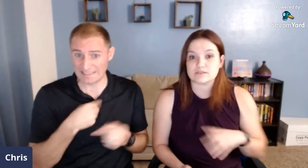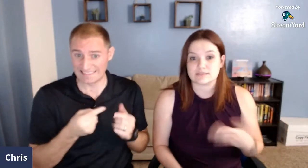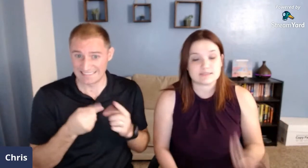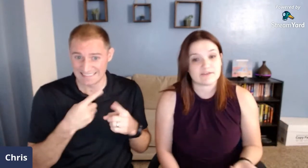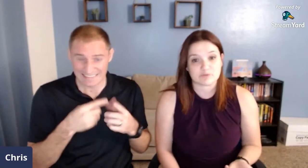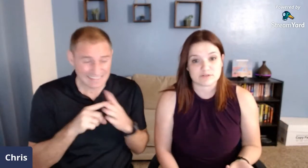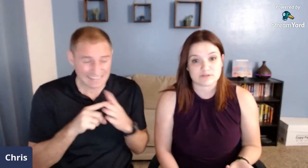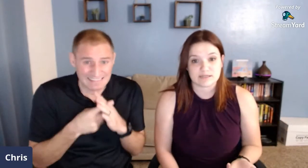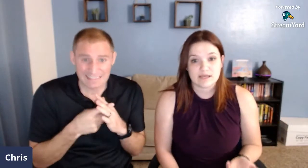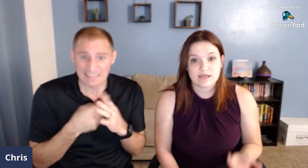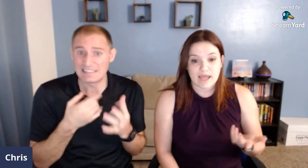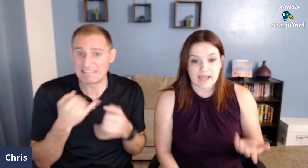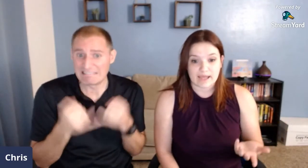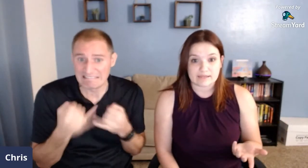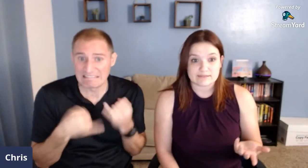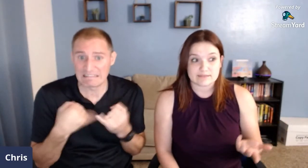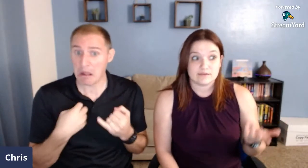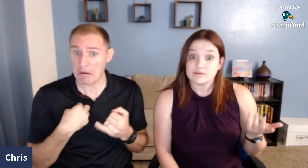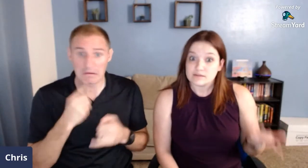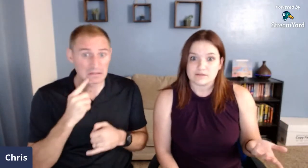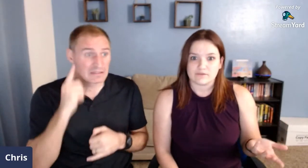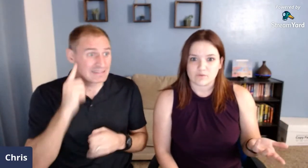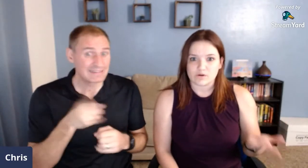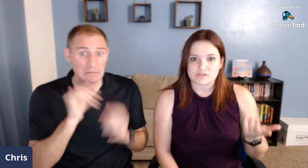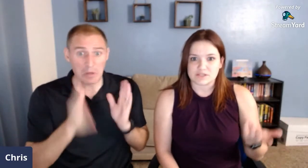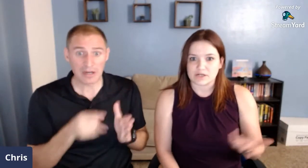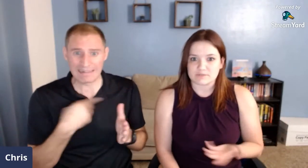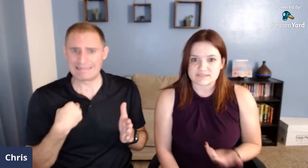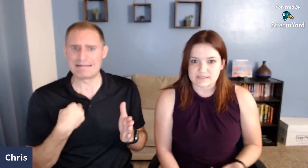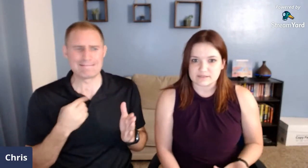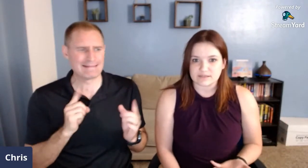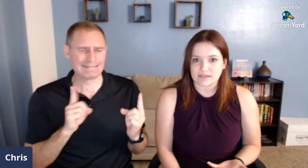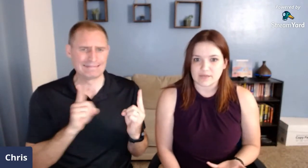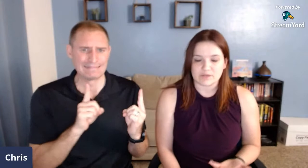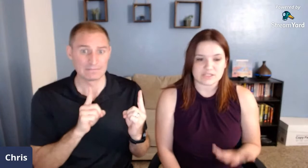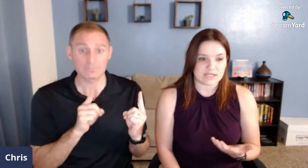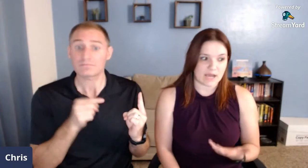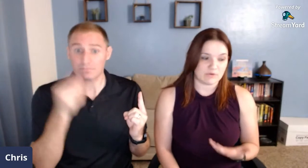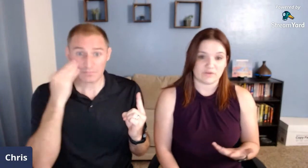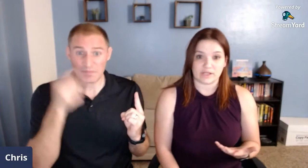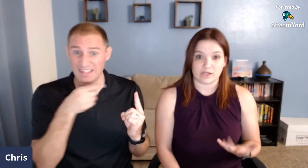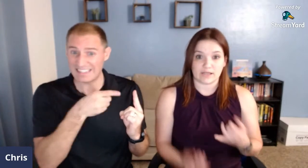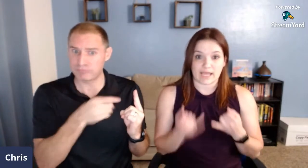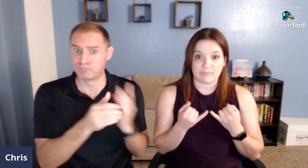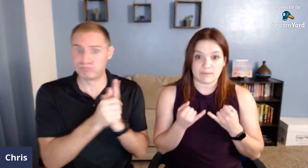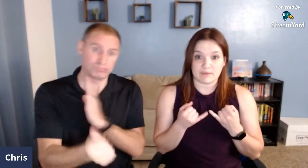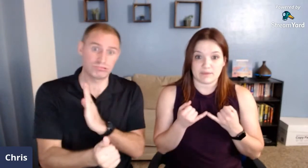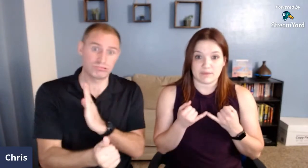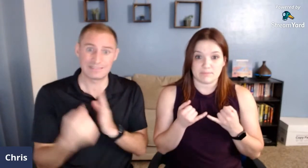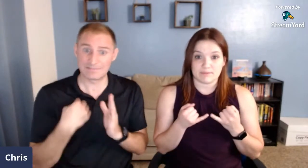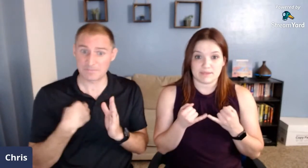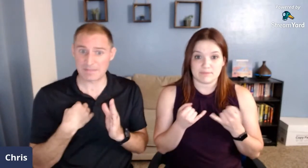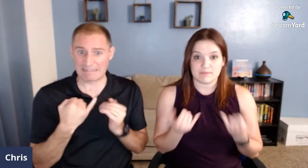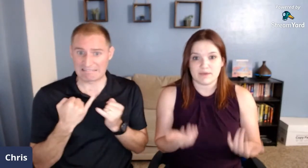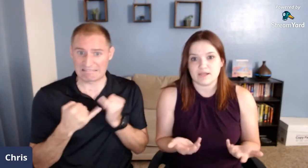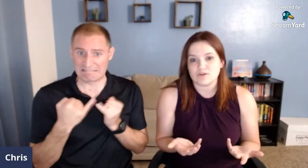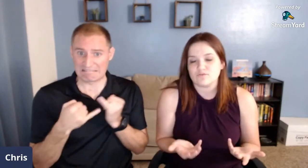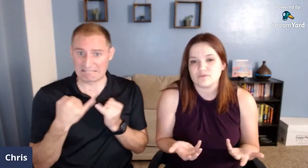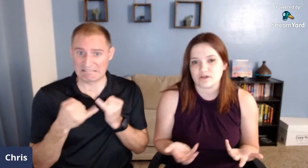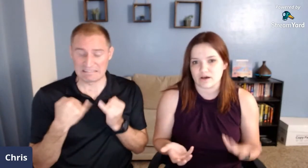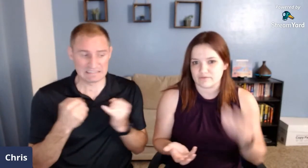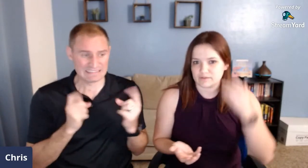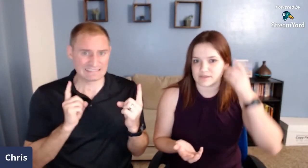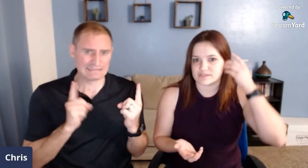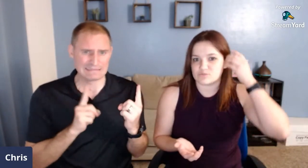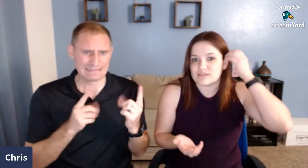be talking to this deaf person. And of course, they're going to be skilled in the language, and I'm over here like beep, beep, beep, beep, beep, beep, beep. And you